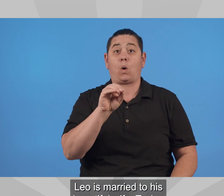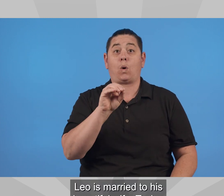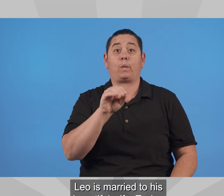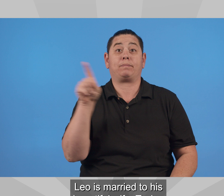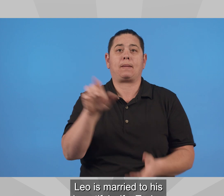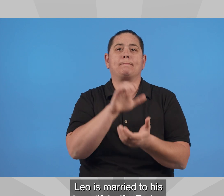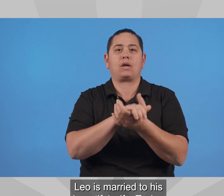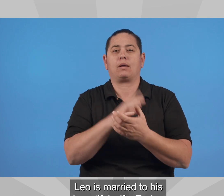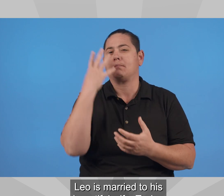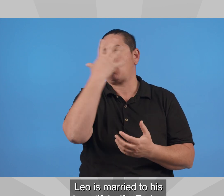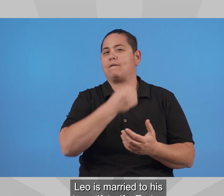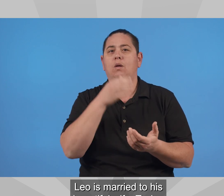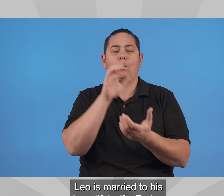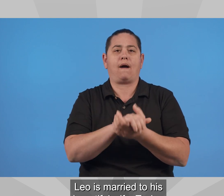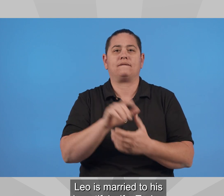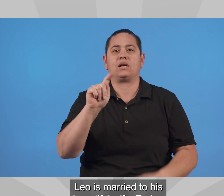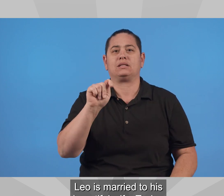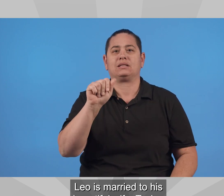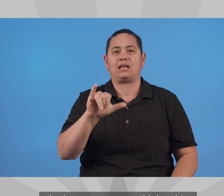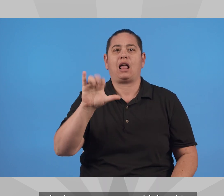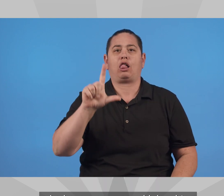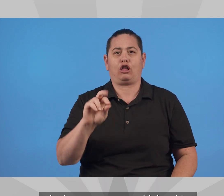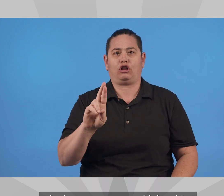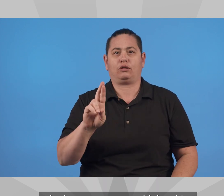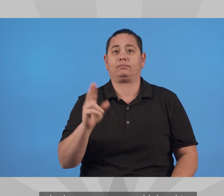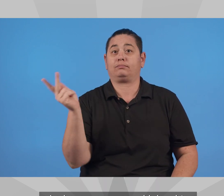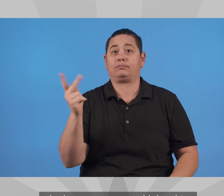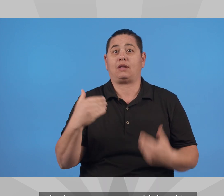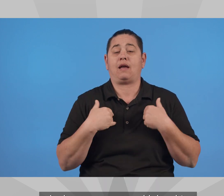Leo is married to his beautiful wife Taylor, who have a 1-year-old daughter.